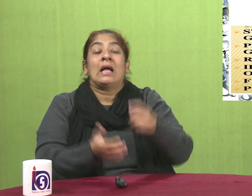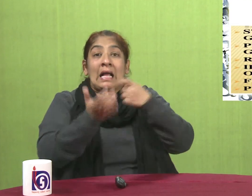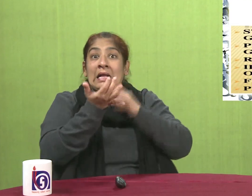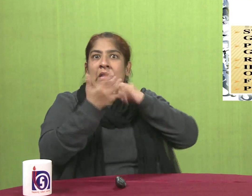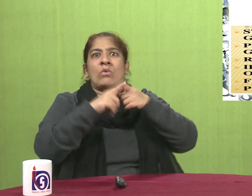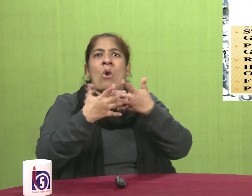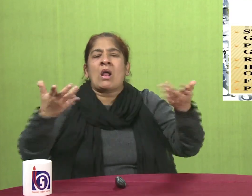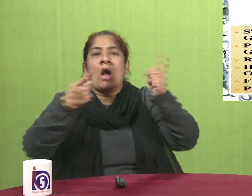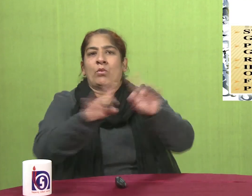identification of goods.